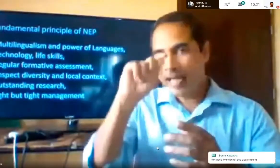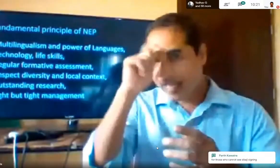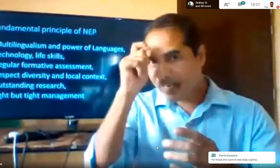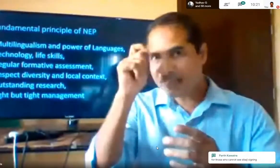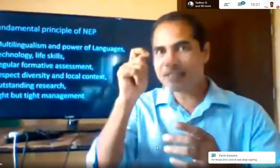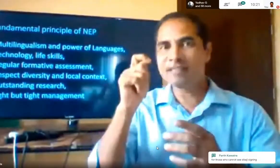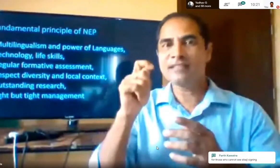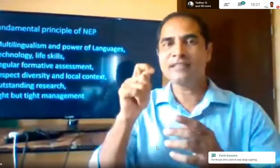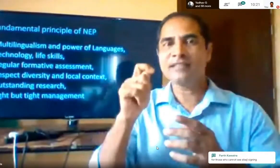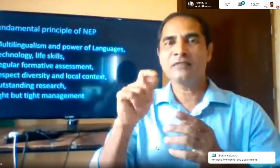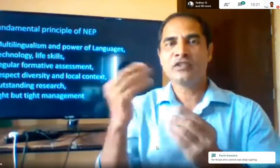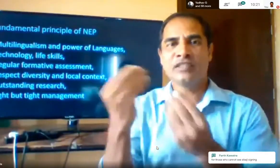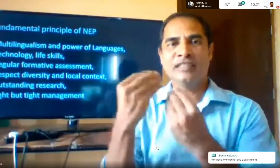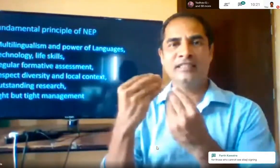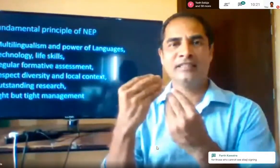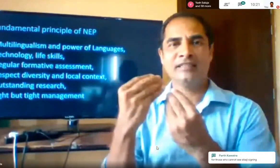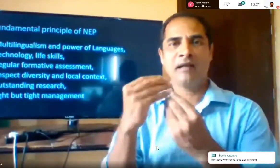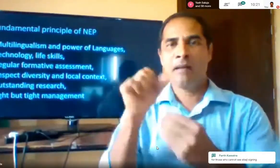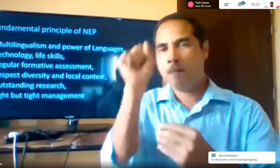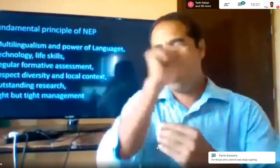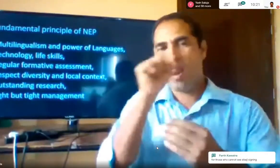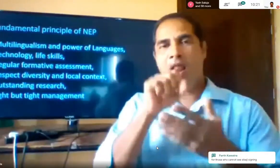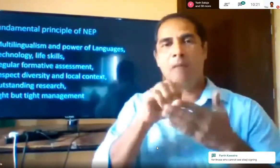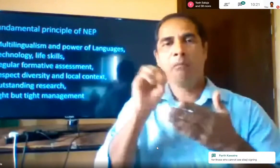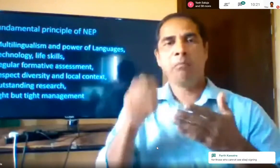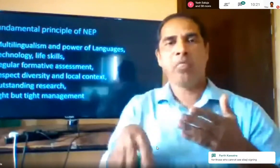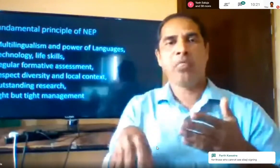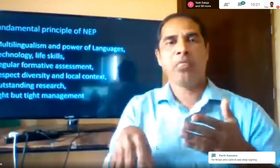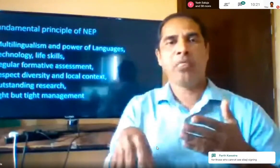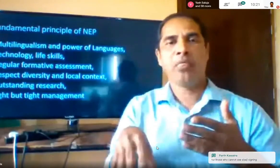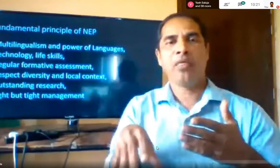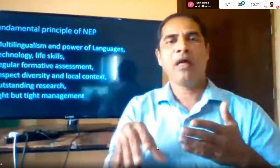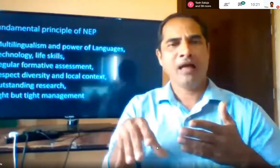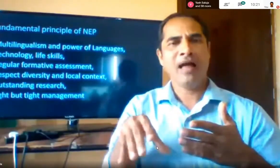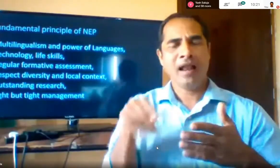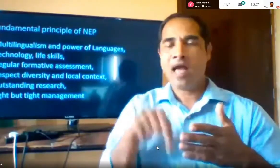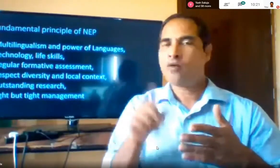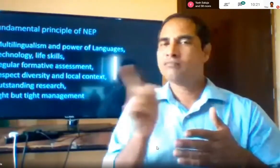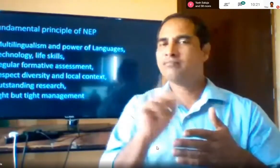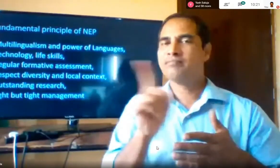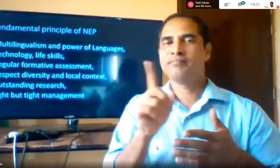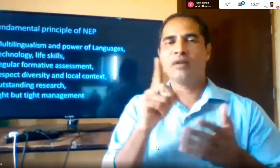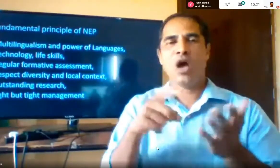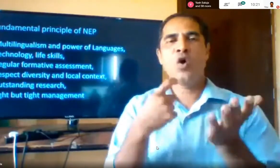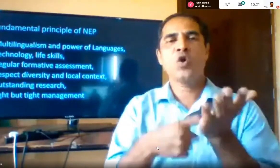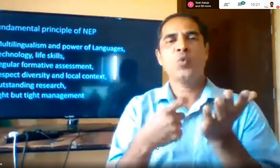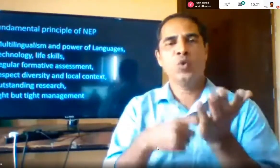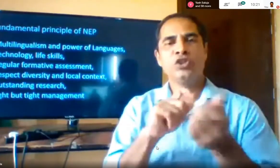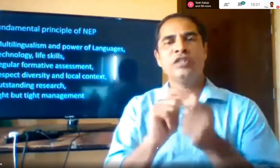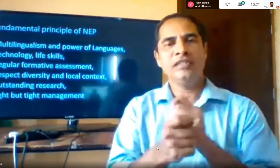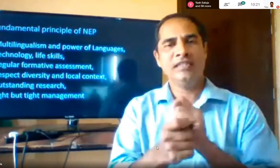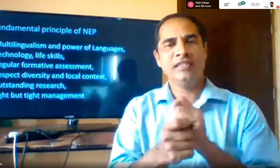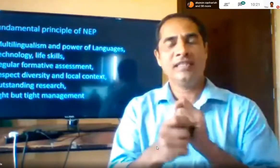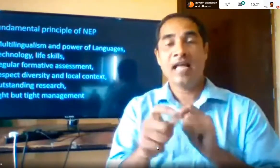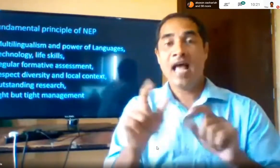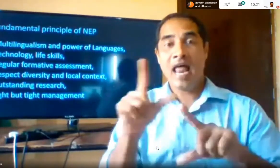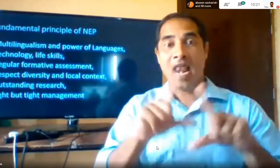normally it's like we will speak our mother tongue at home and we will go to the school and we will learn English. But now the rule has